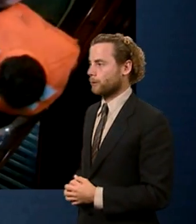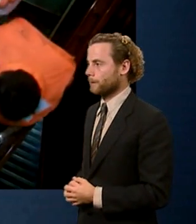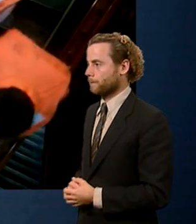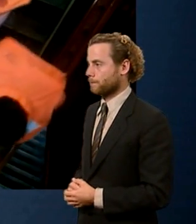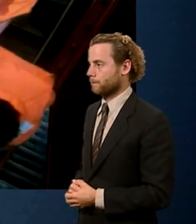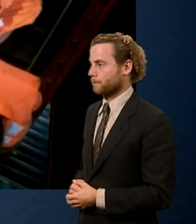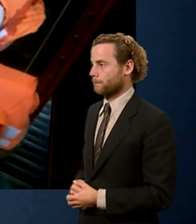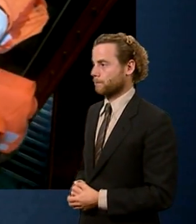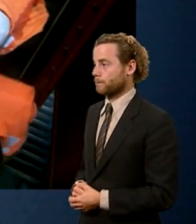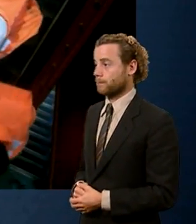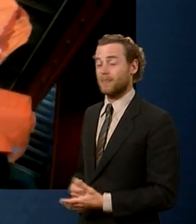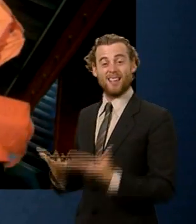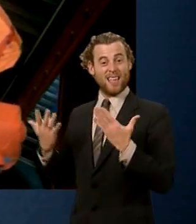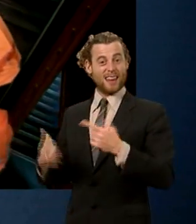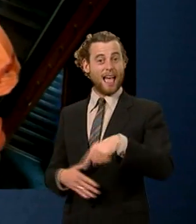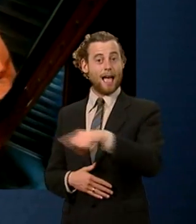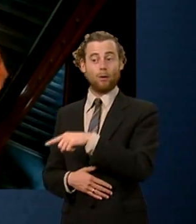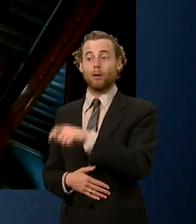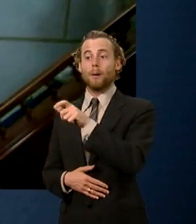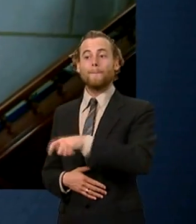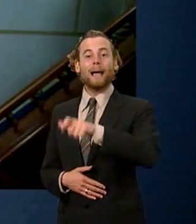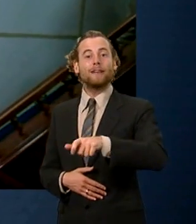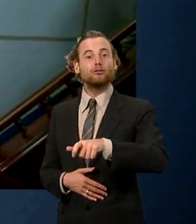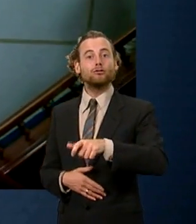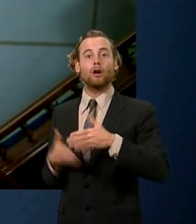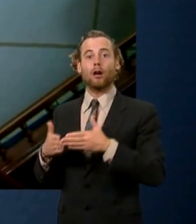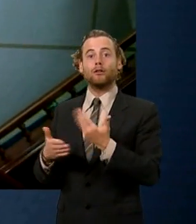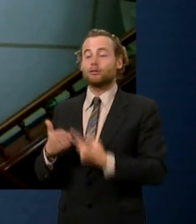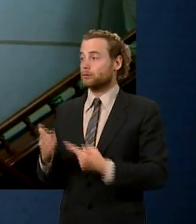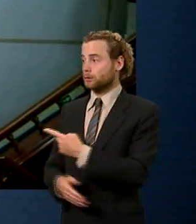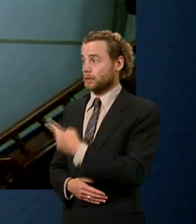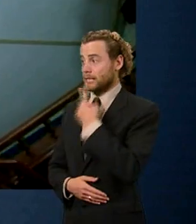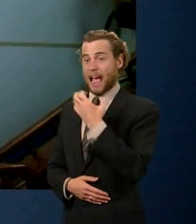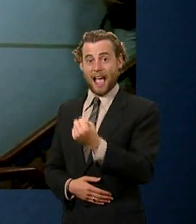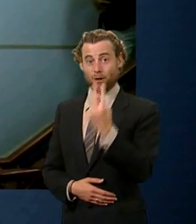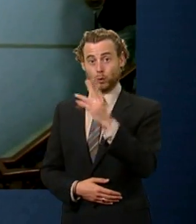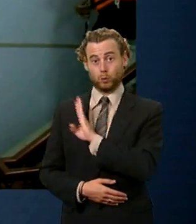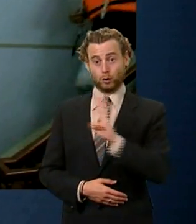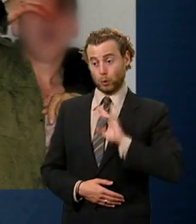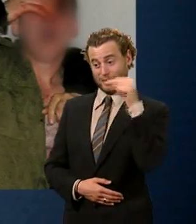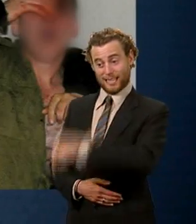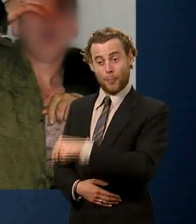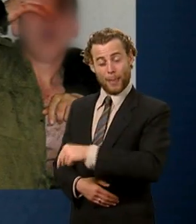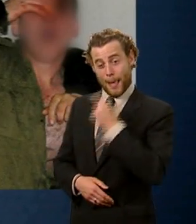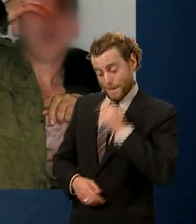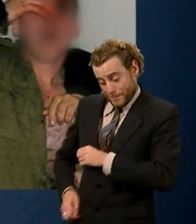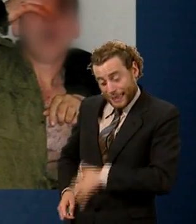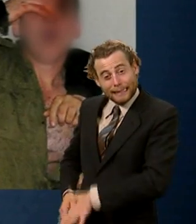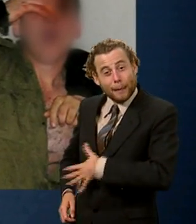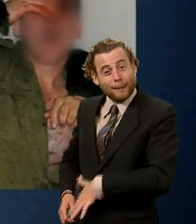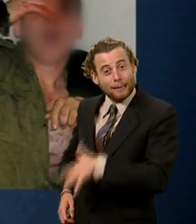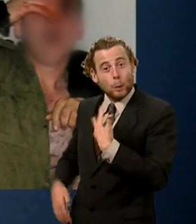By now, there weren't just passengers down there. They hauled 2 soldiers down here, bleeding and wounded.